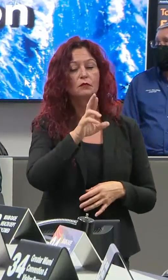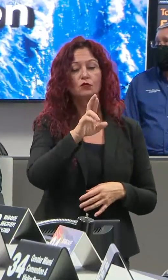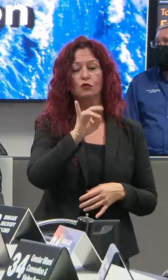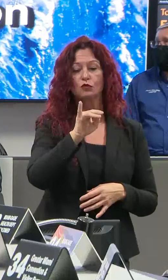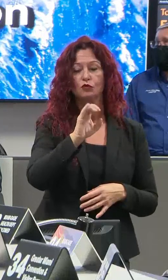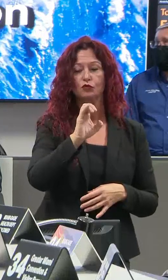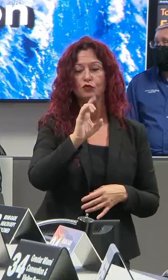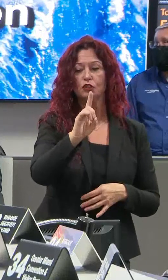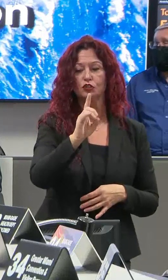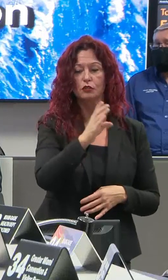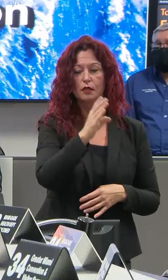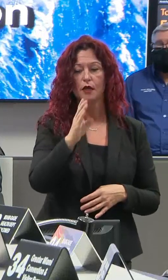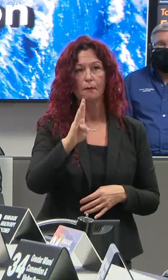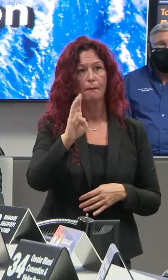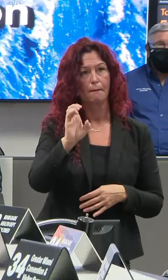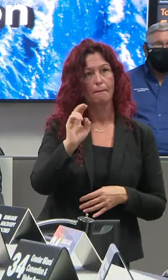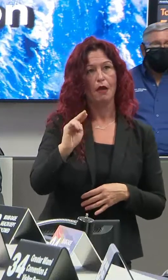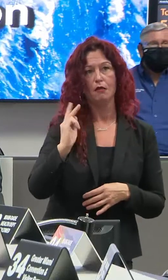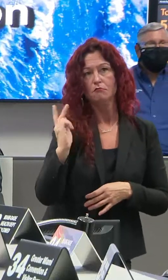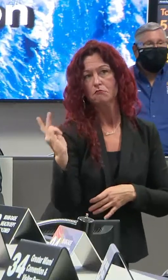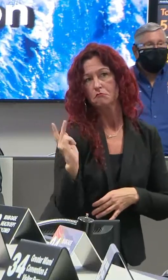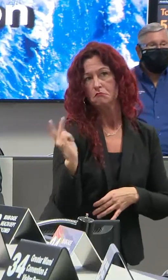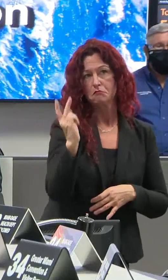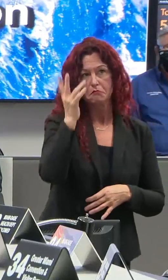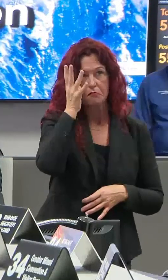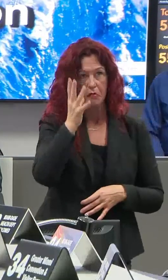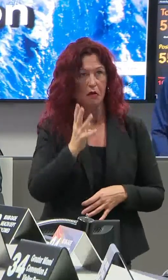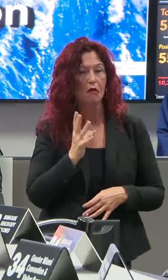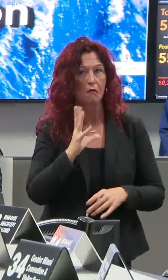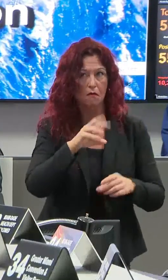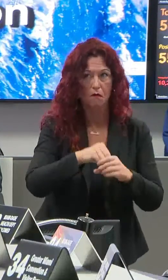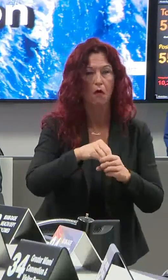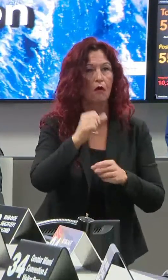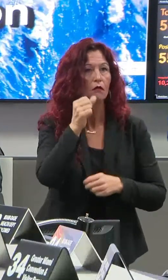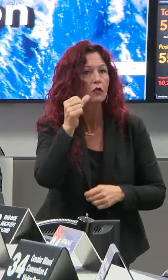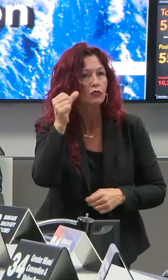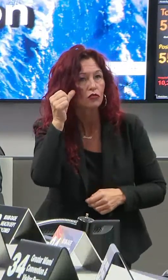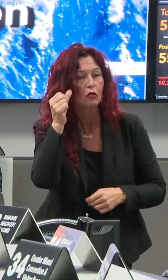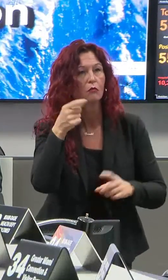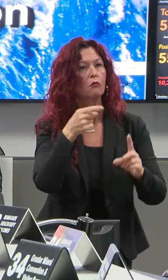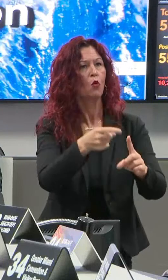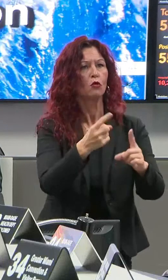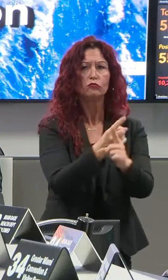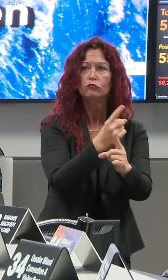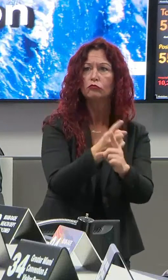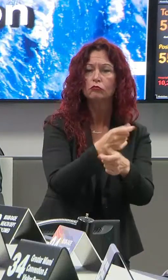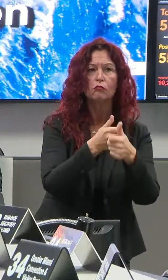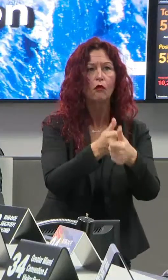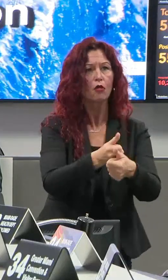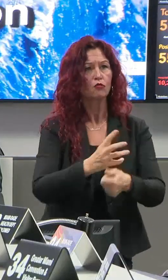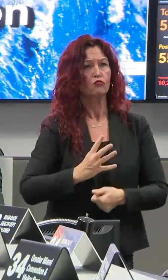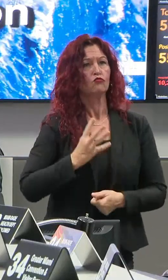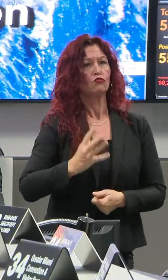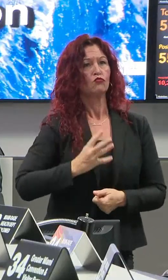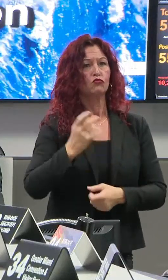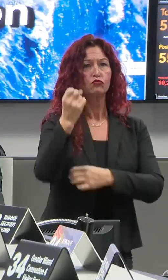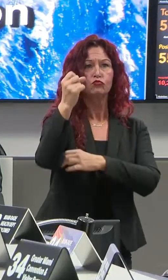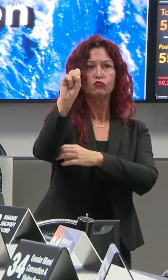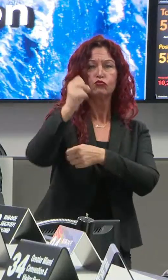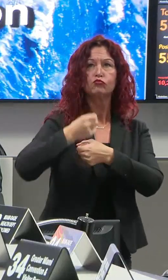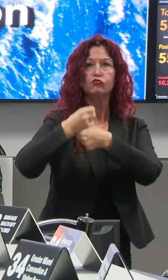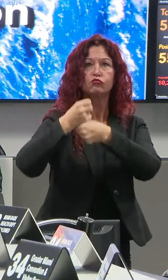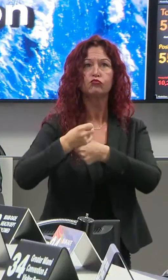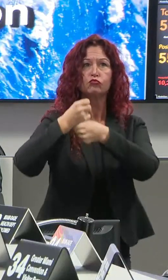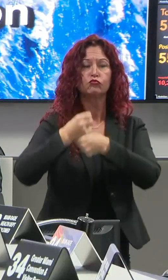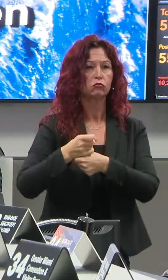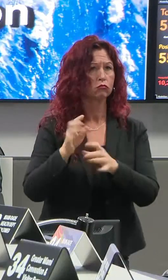peaceful protest on Sunday seeking justice in the horrendous death of George Floyd in Minneapolis. I wholeheartedly agree